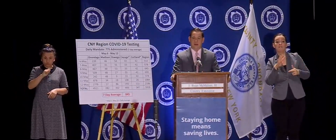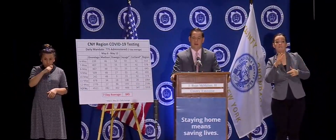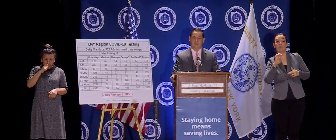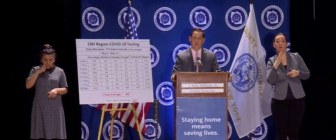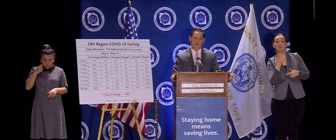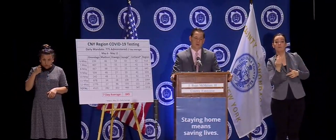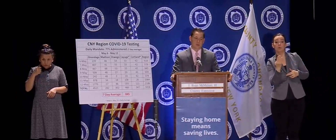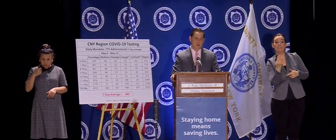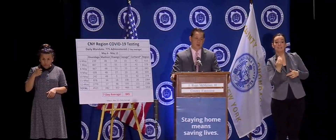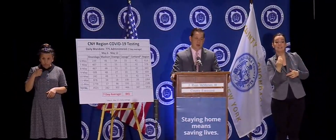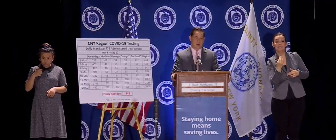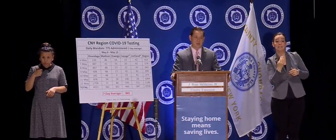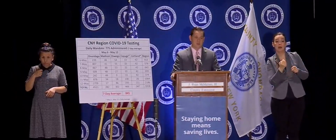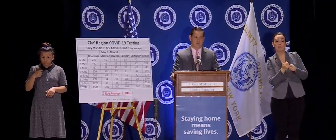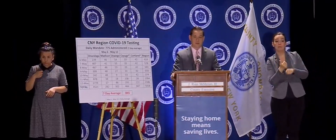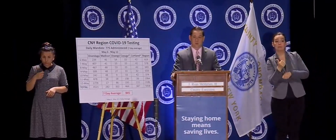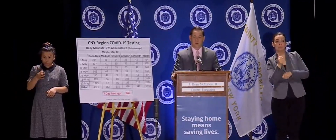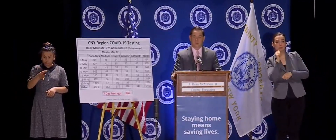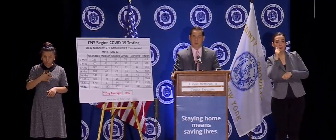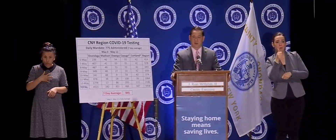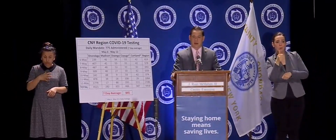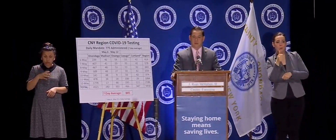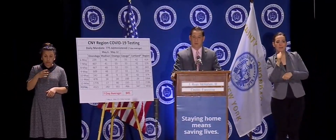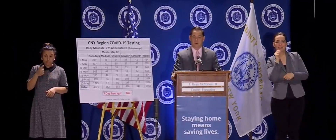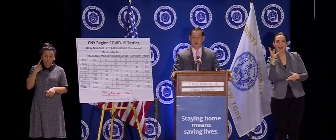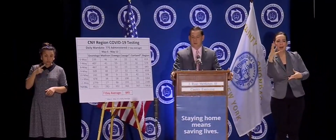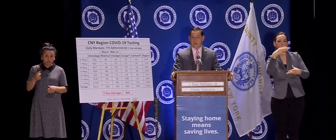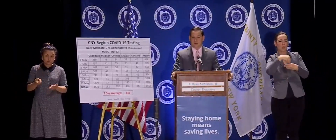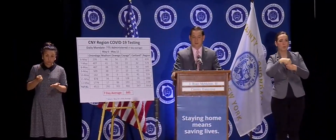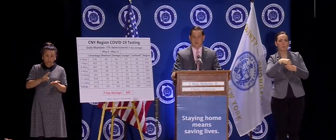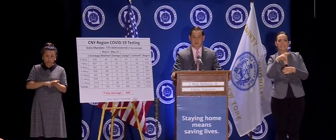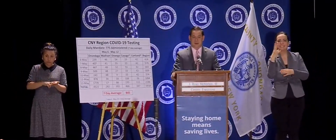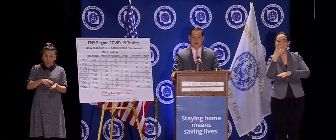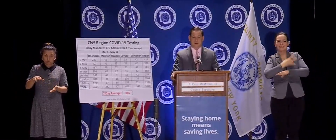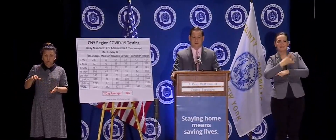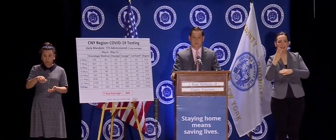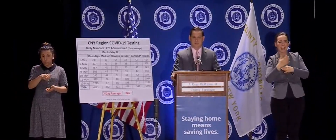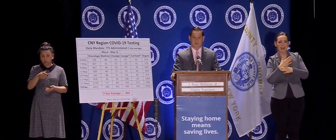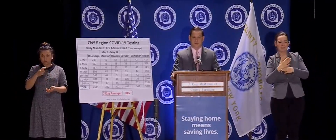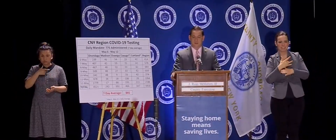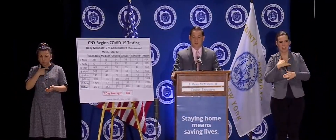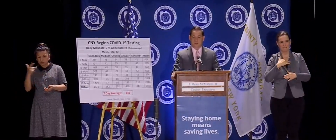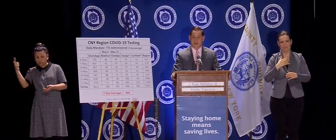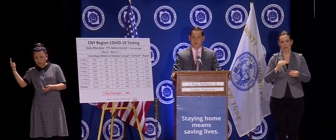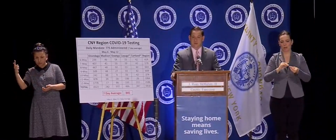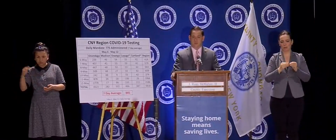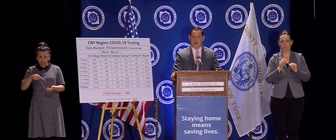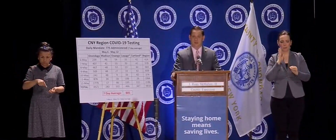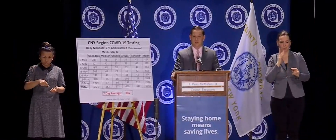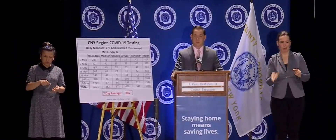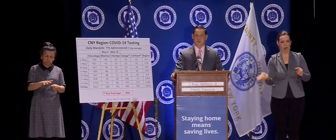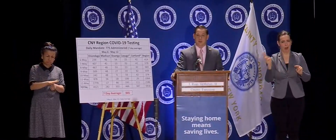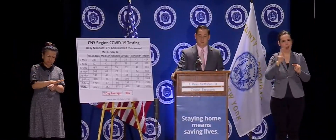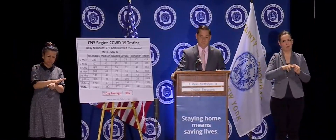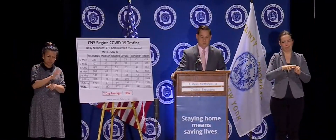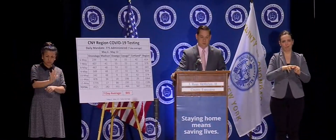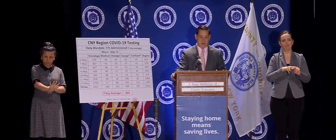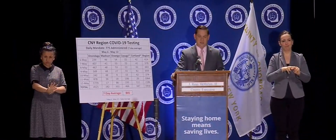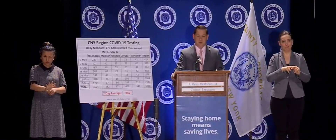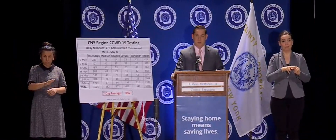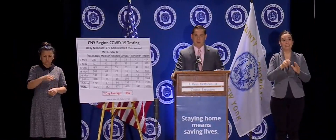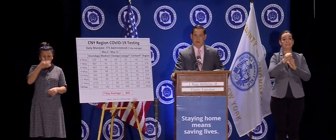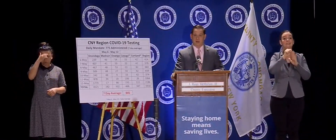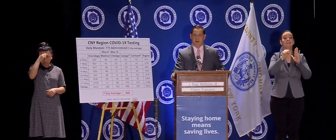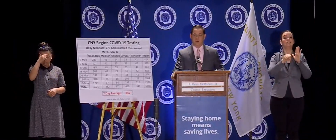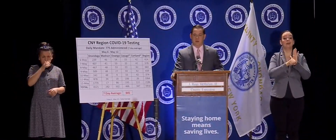than our mandate. So, we'll share it again. But the data, this has been a data-driven process by the state. It